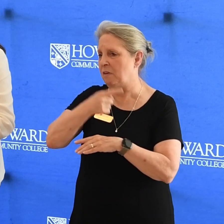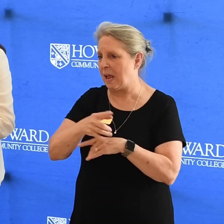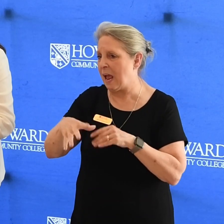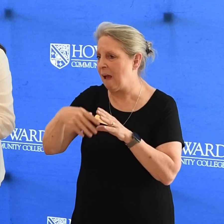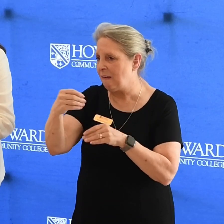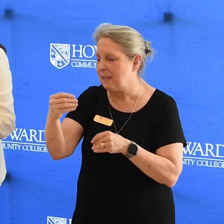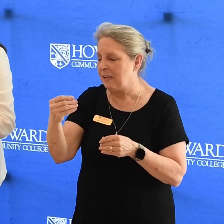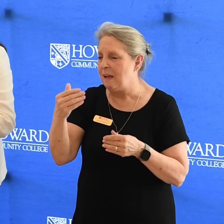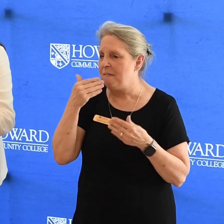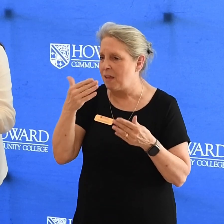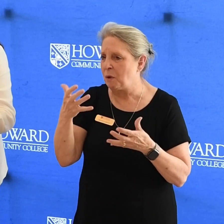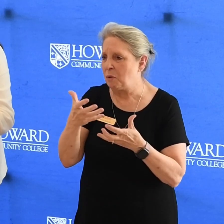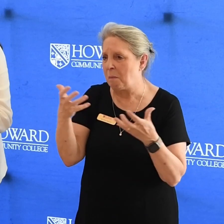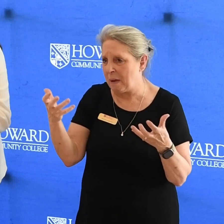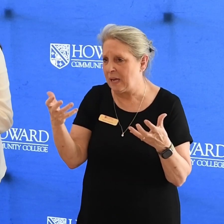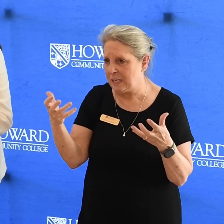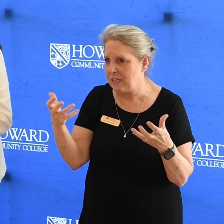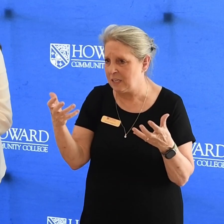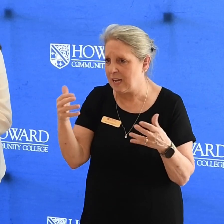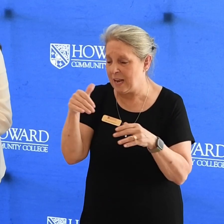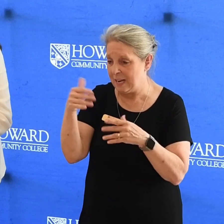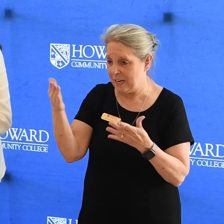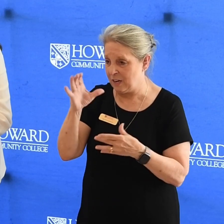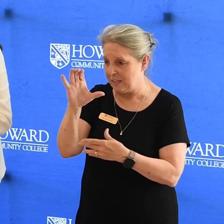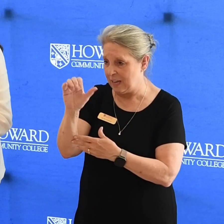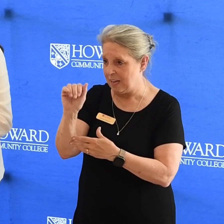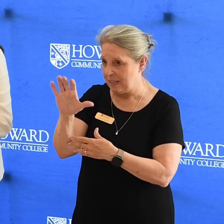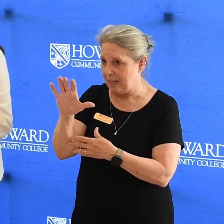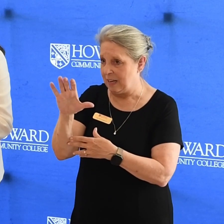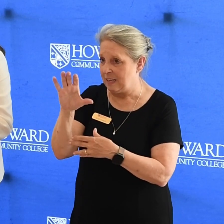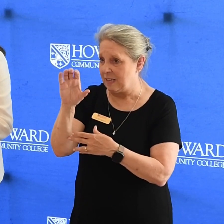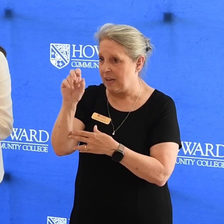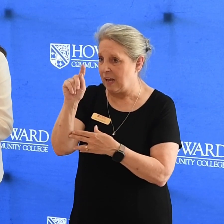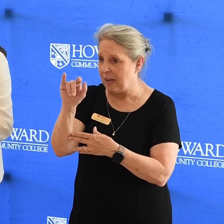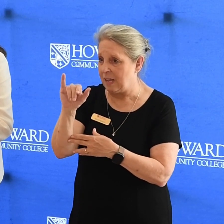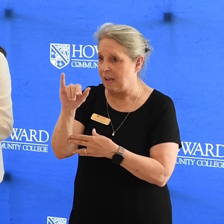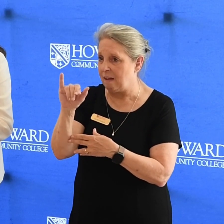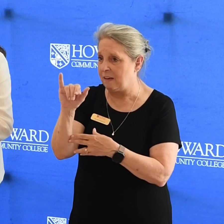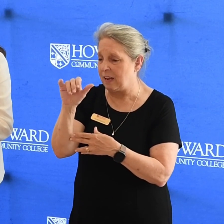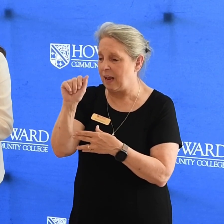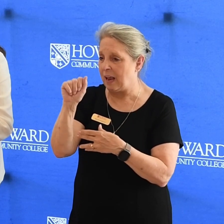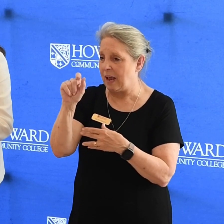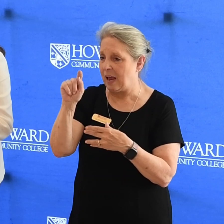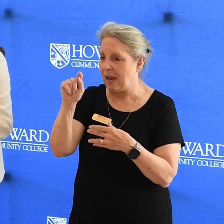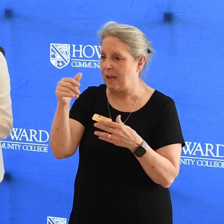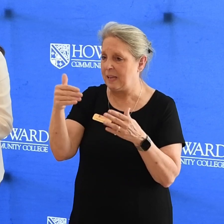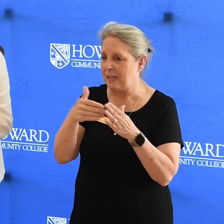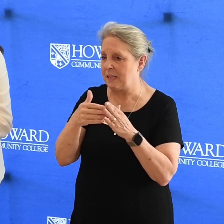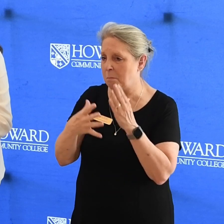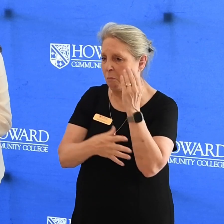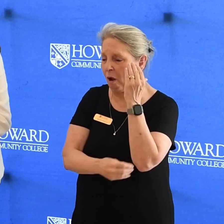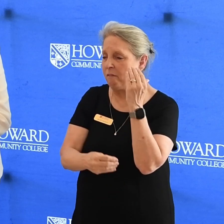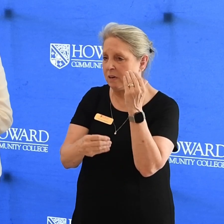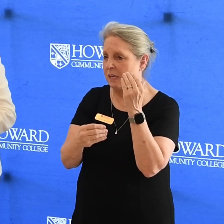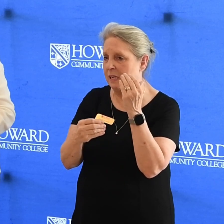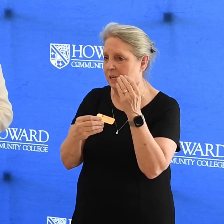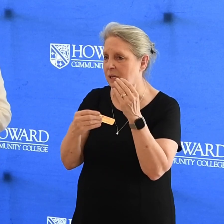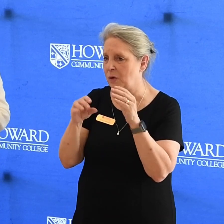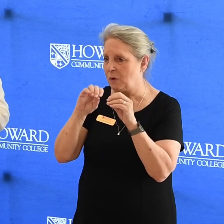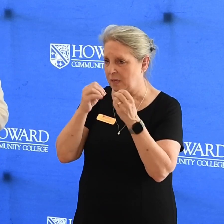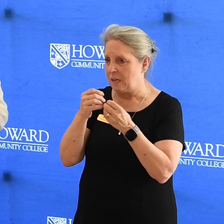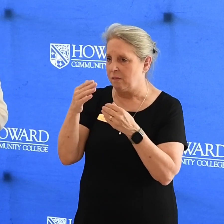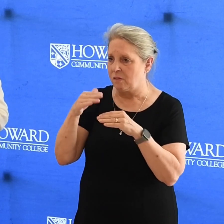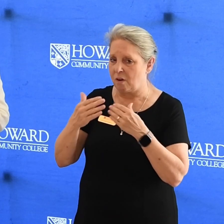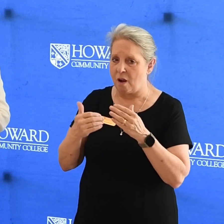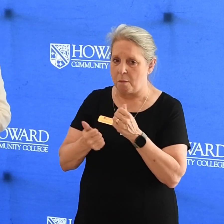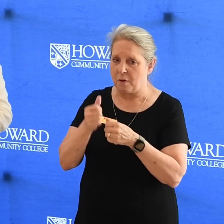Thank you so much. As CAC, the county's designated anti-poverty organization for nearly 60 years. You know, our birthday's